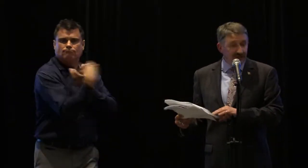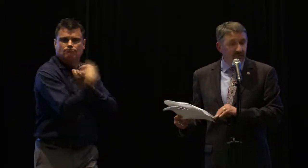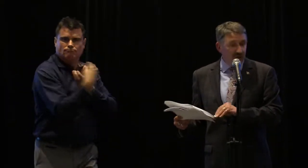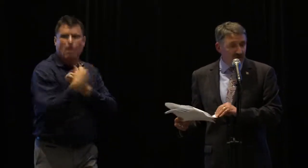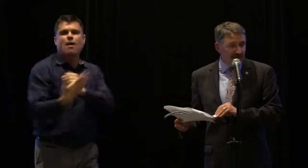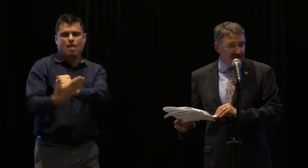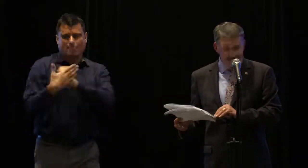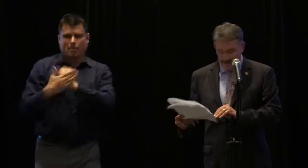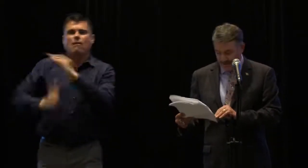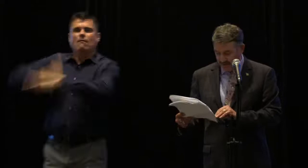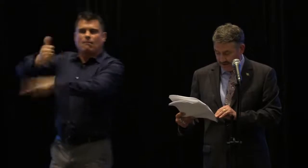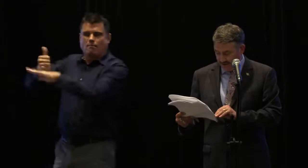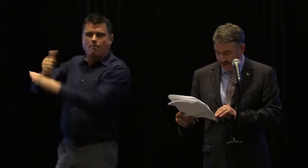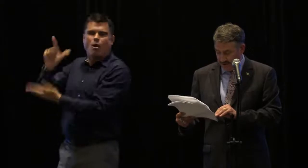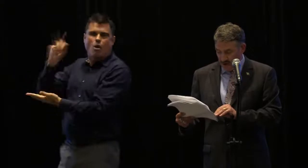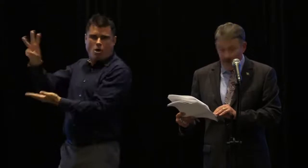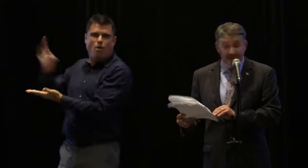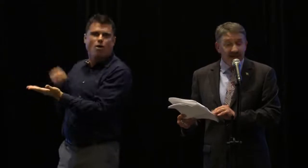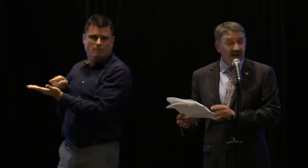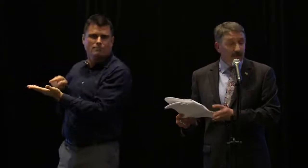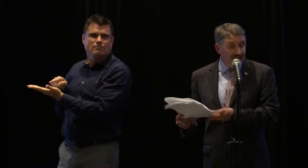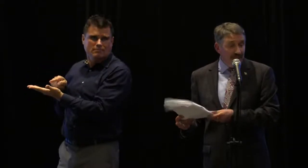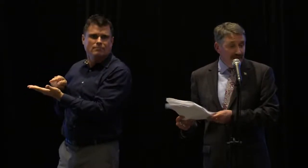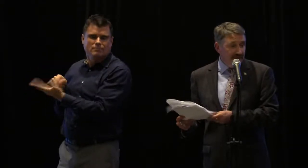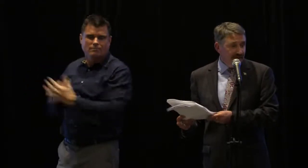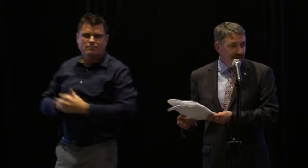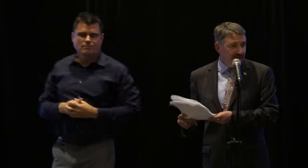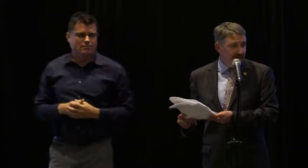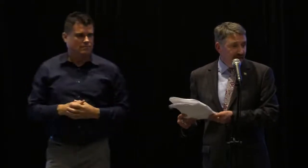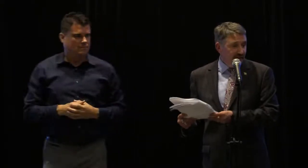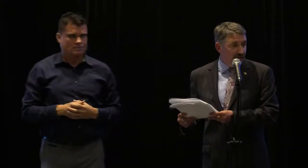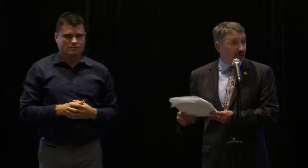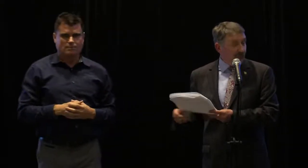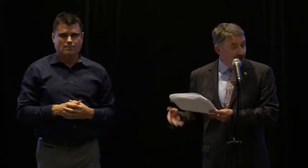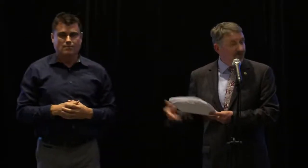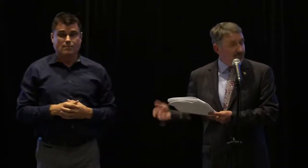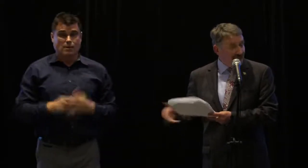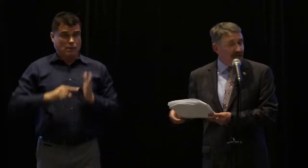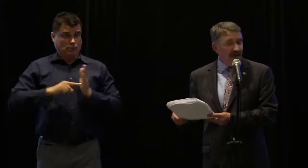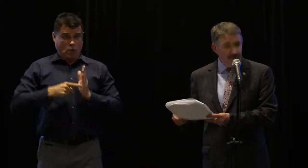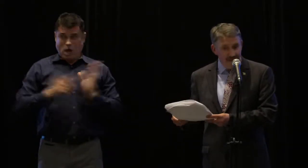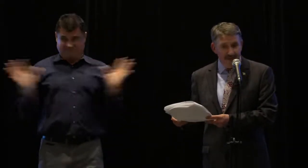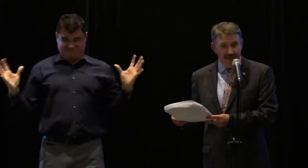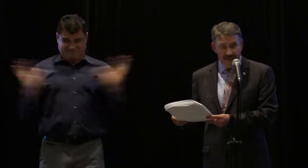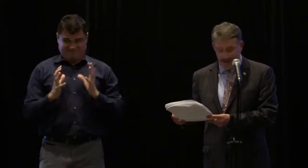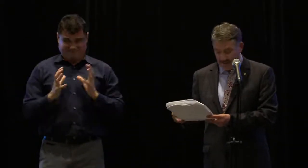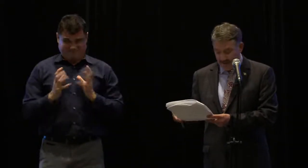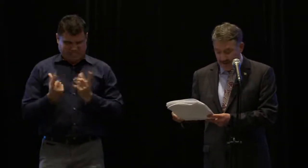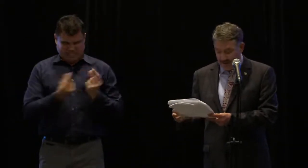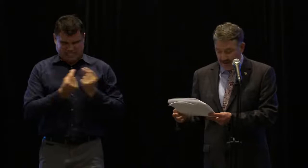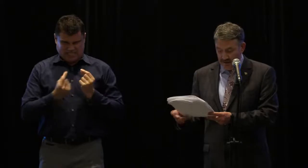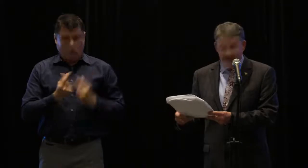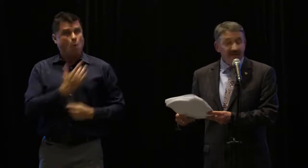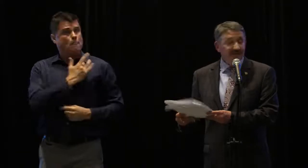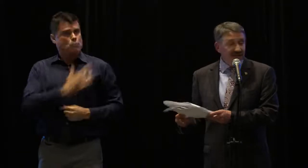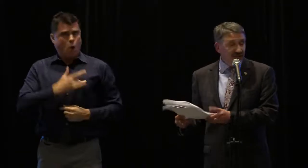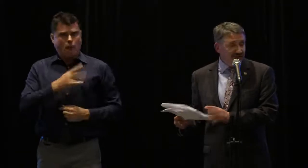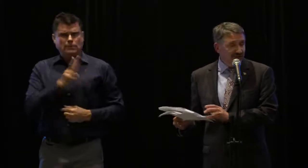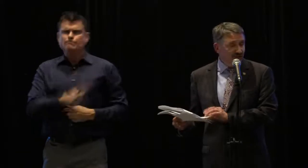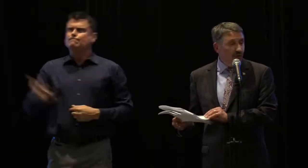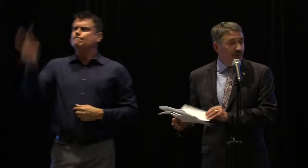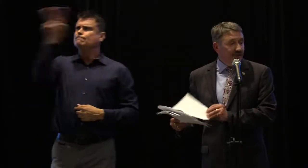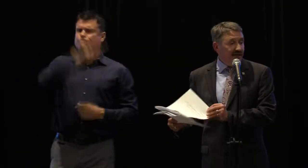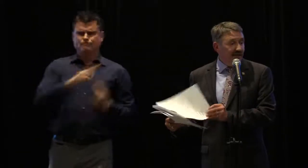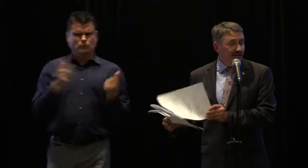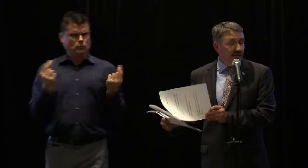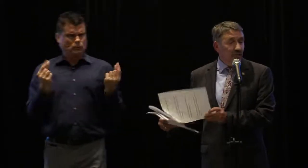Early in the process, we made a commitment, the province made a commitment that the